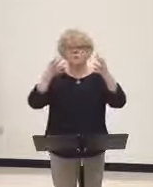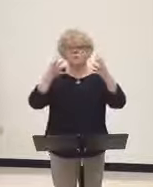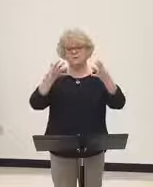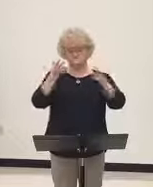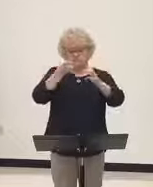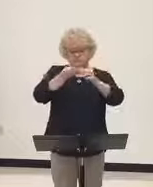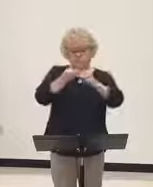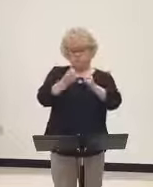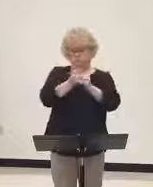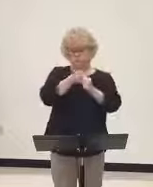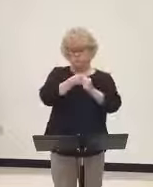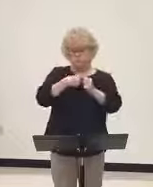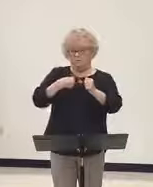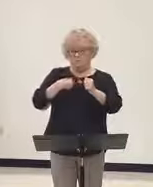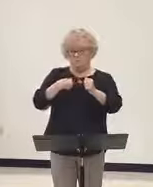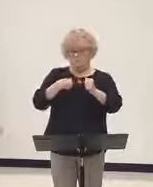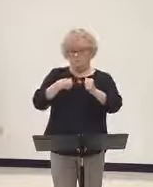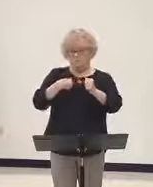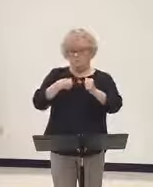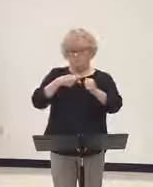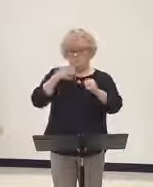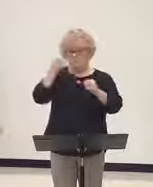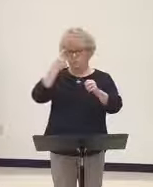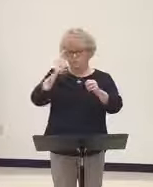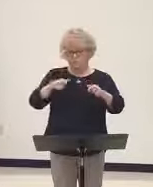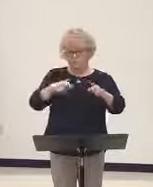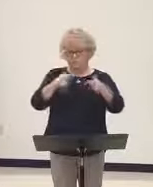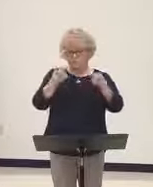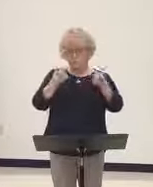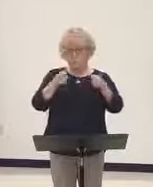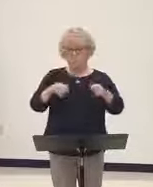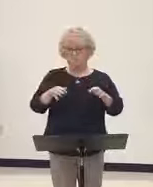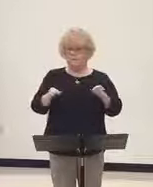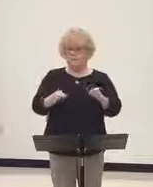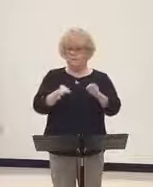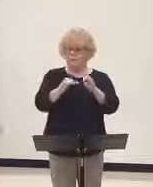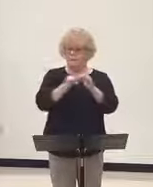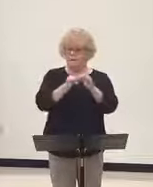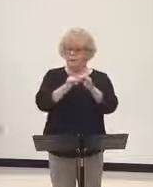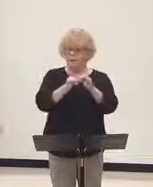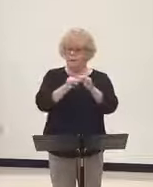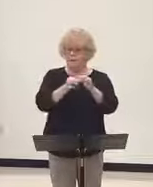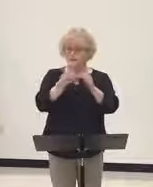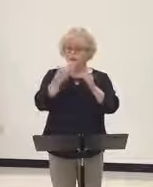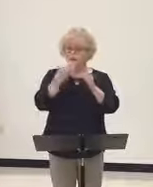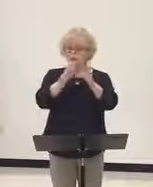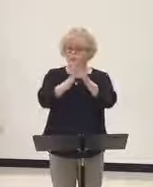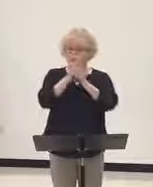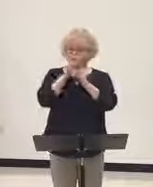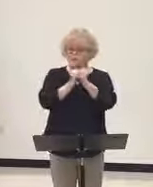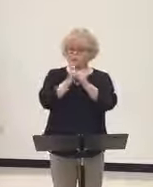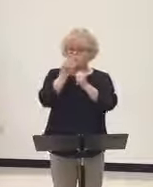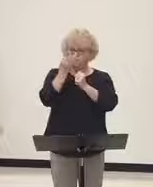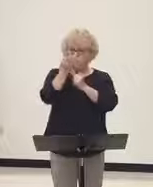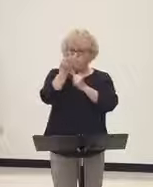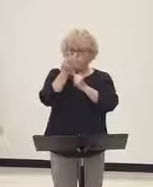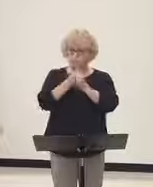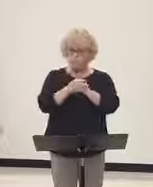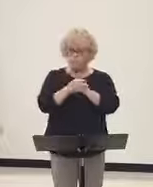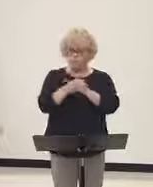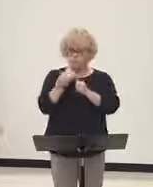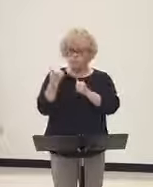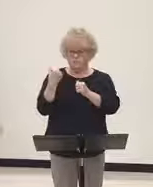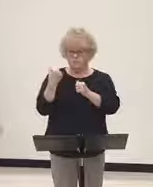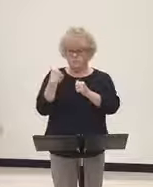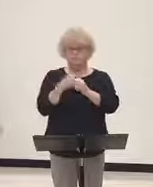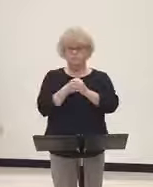for joining us here at this for this live stream Mass. So good to pray with you. We remind you